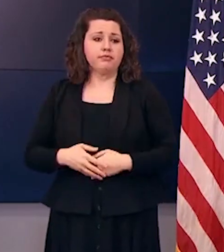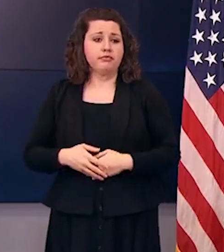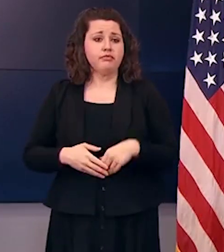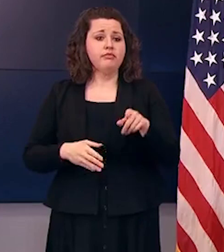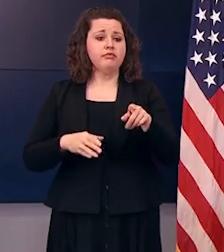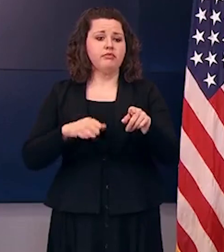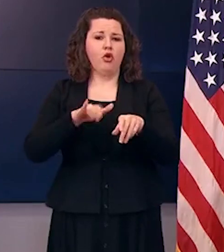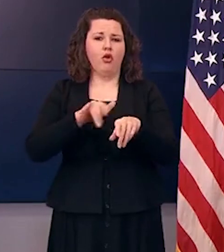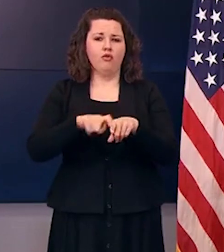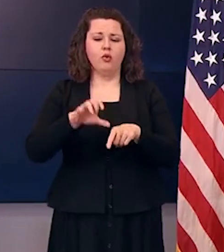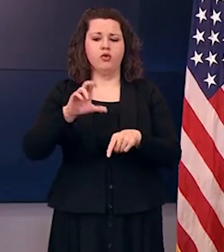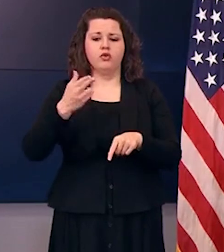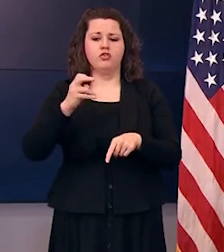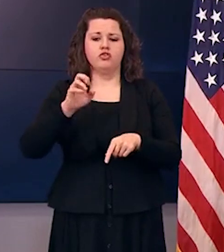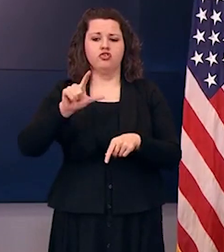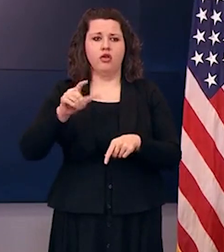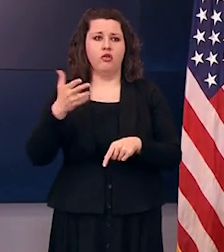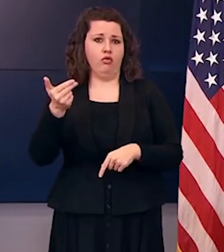13. Go ahead.